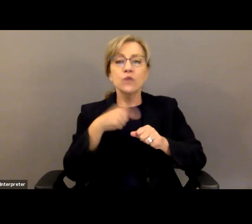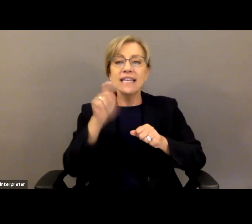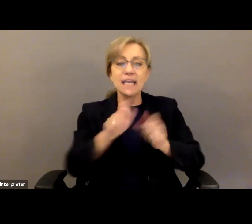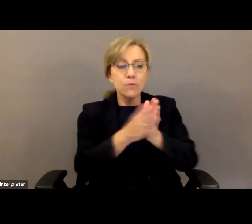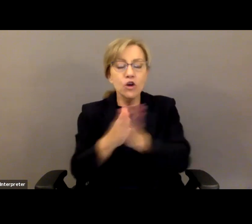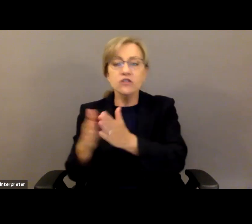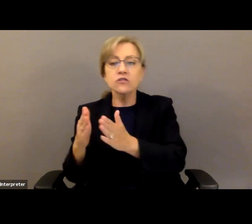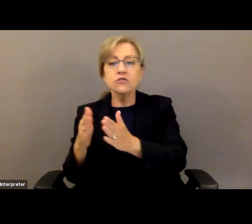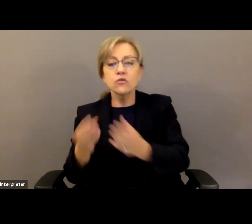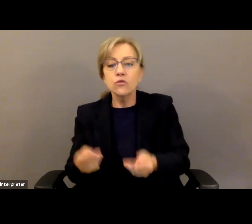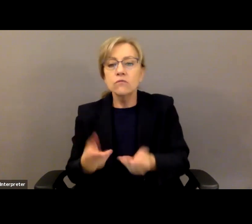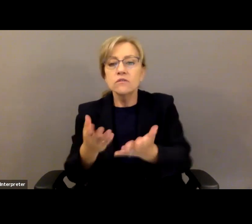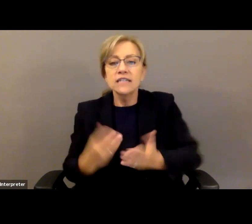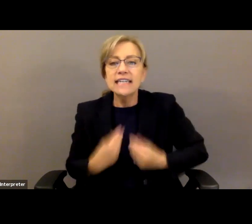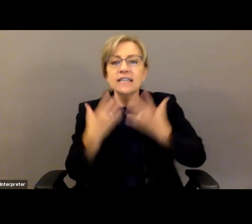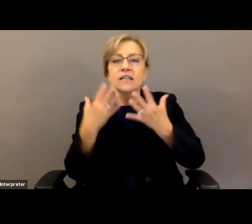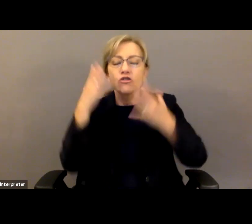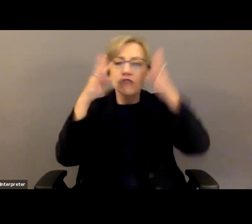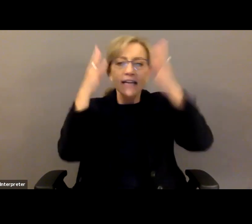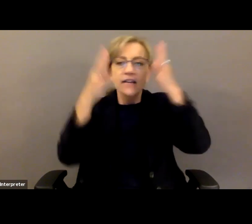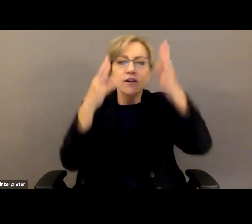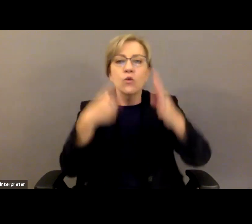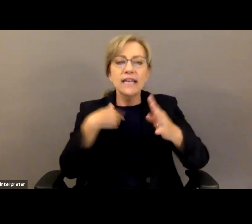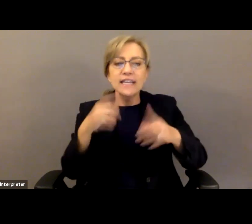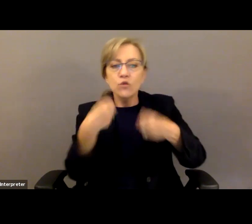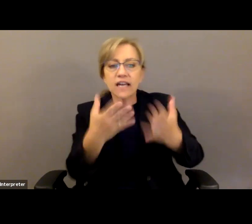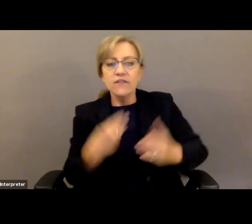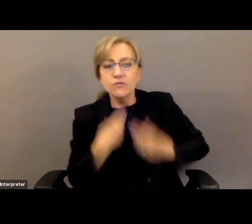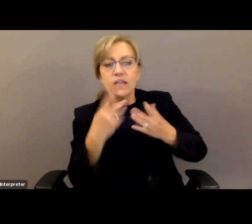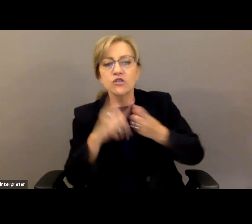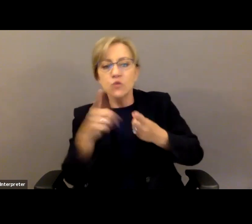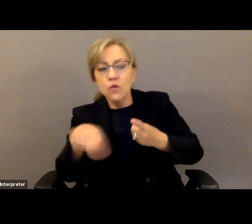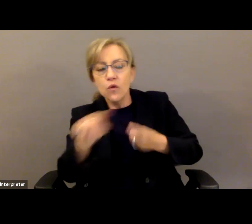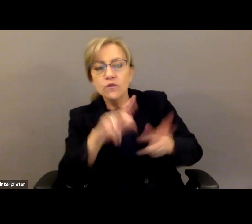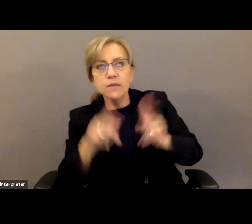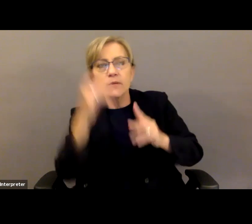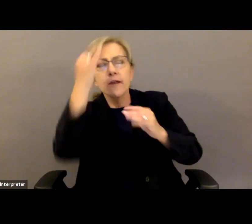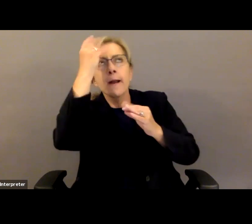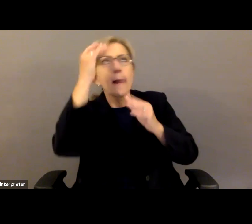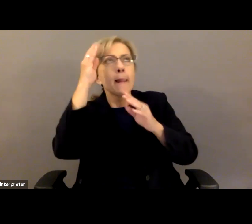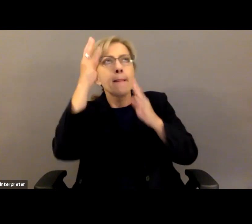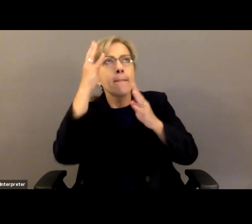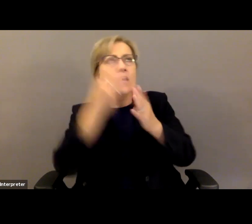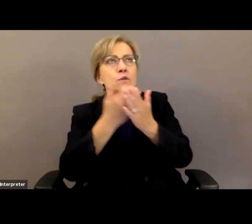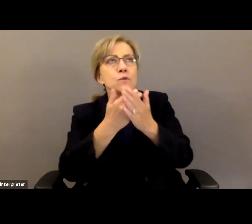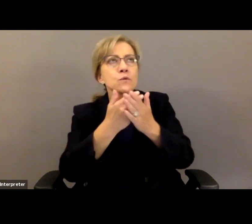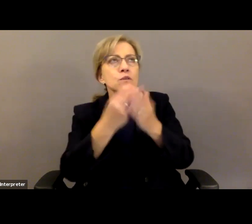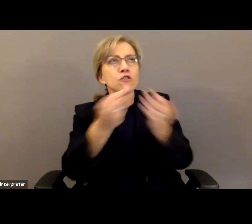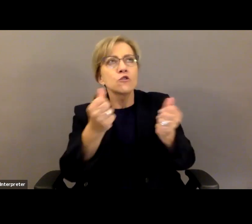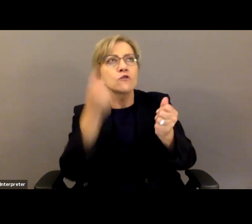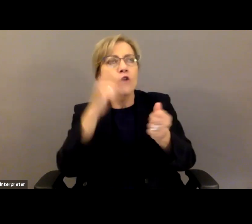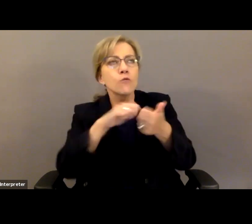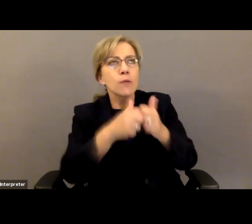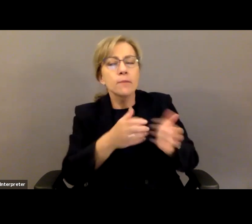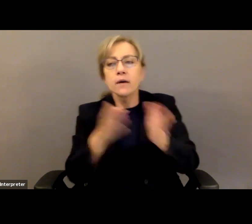need to inspire those people who are good at imagining new solutions to problems. In every Learn to Code class, we need